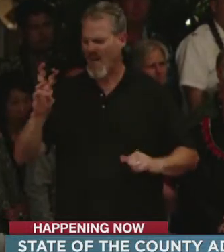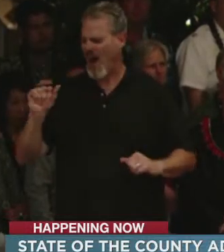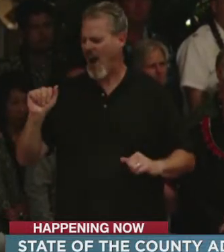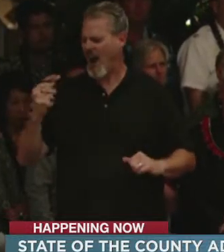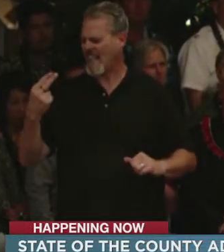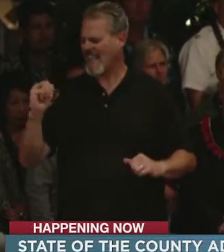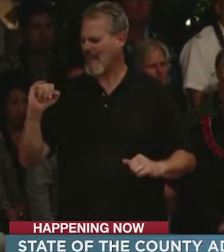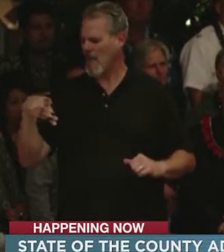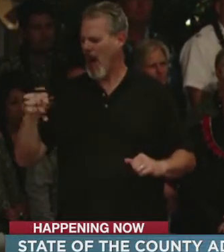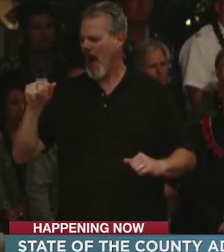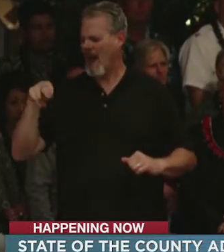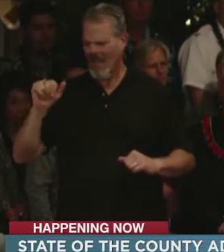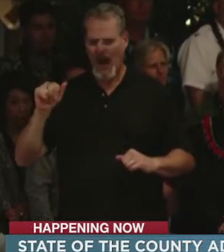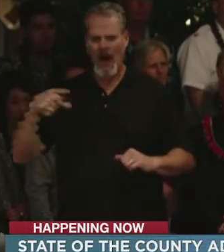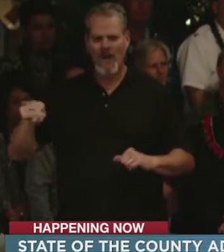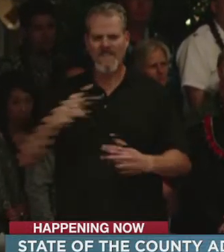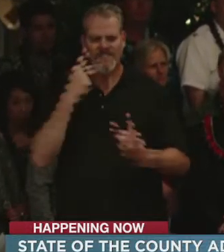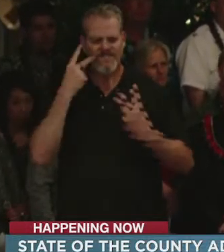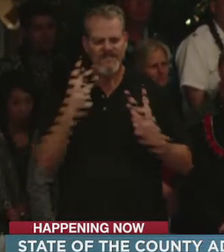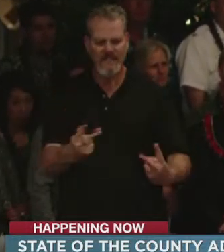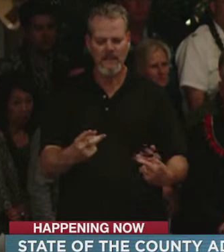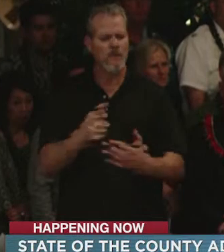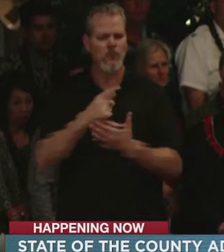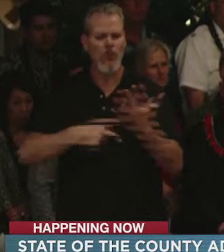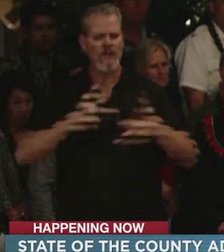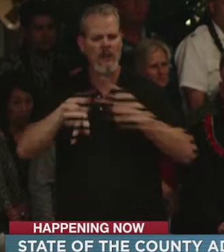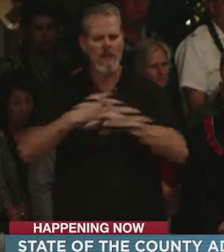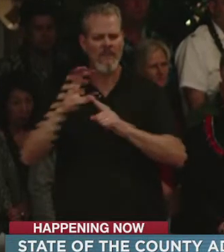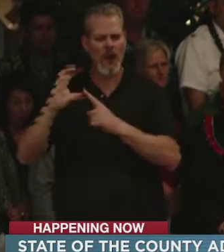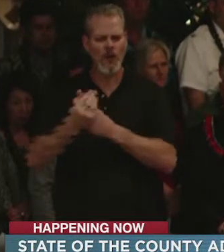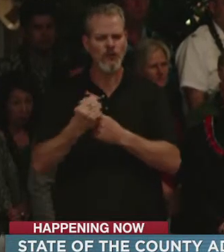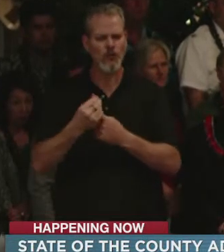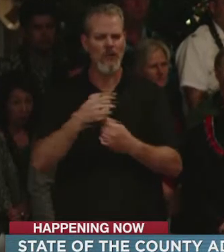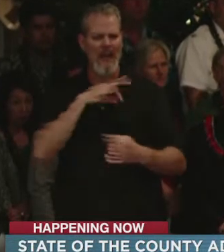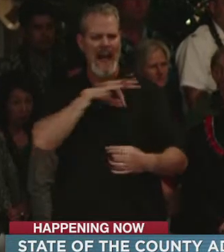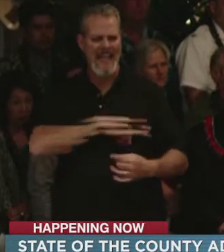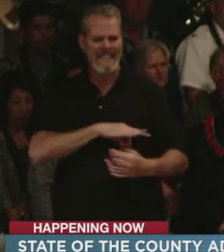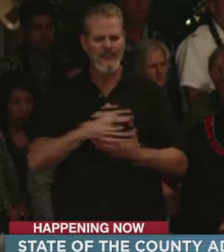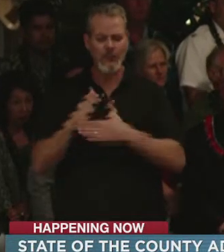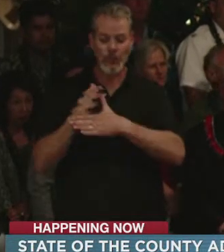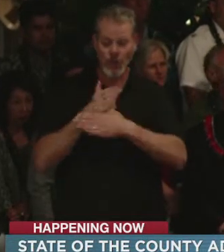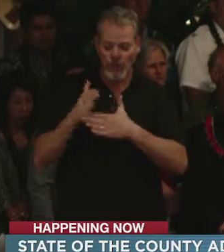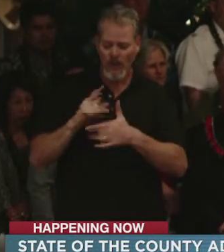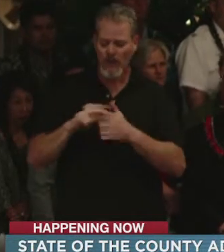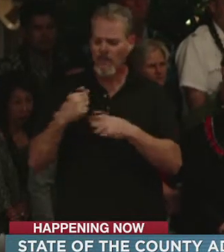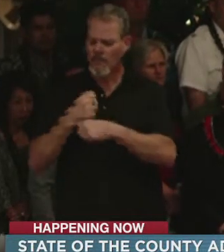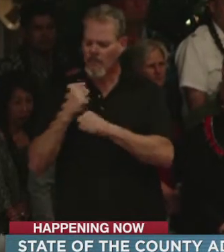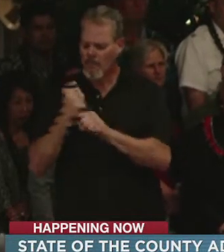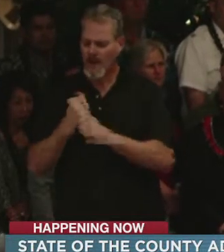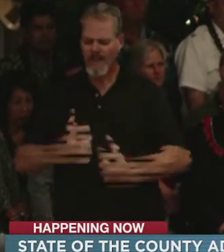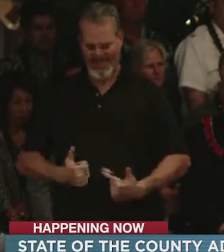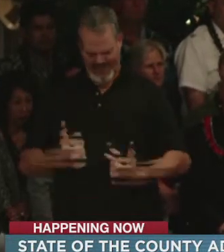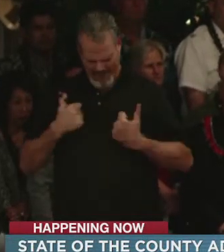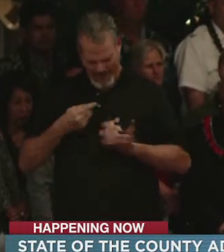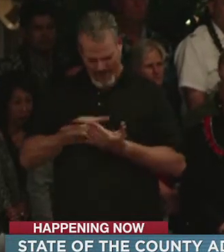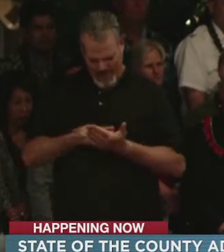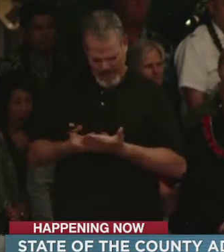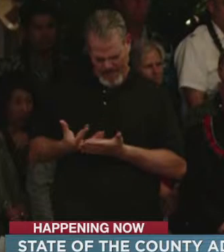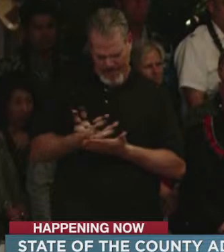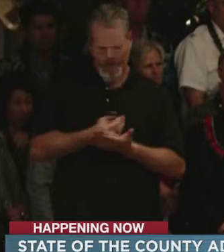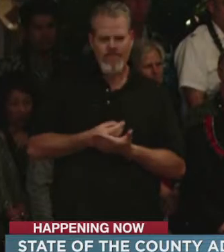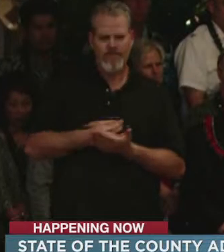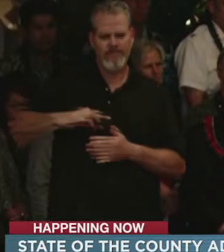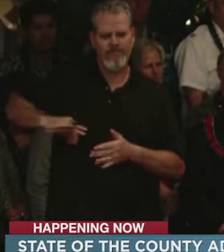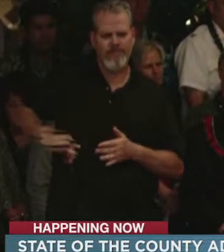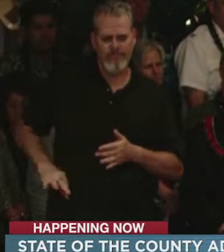are visited, what cultural assets are shared, and how we can create living wage jobs through the implementation of these